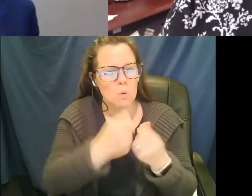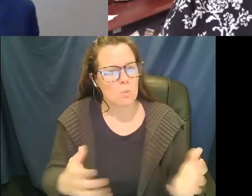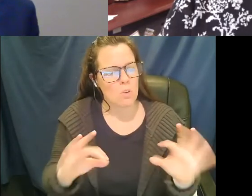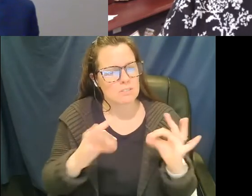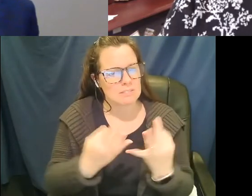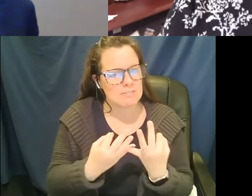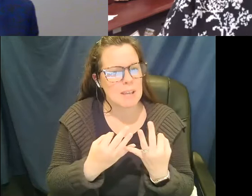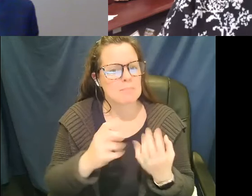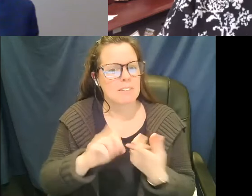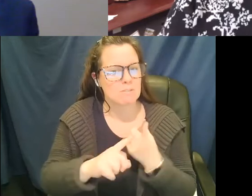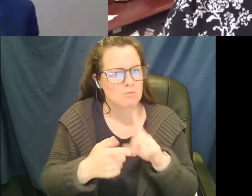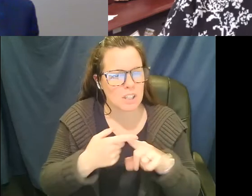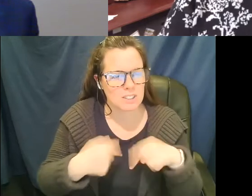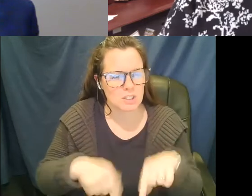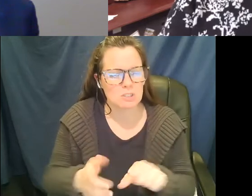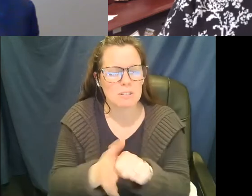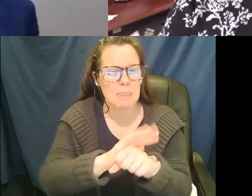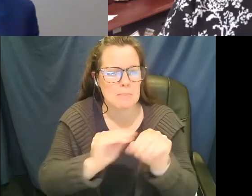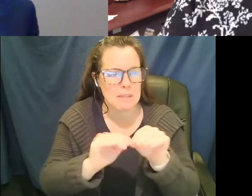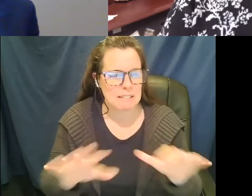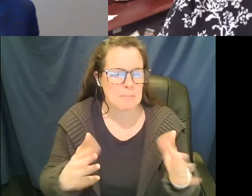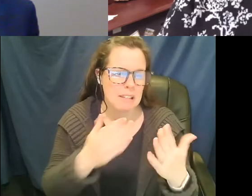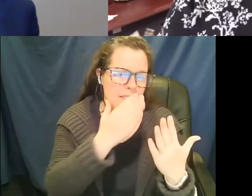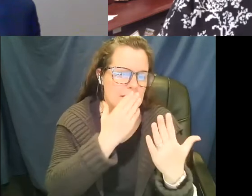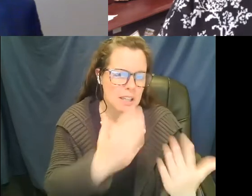this pandemic. Thank you.